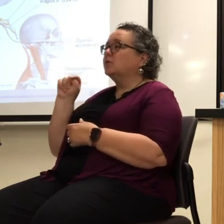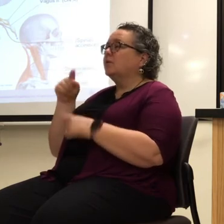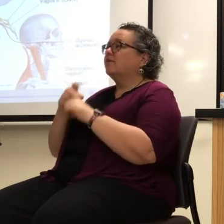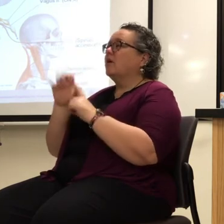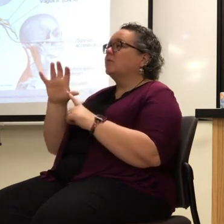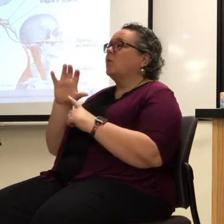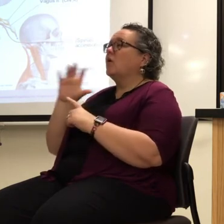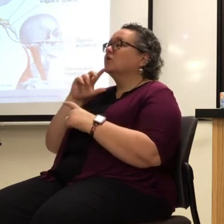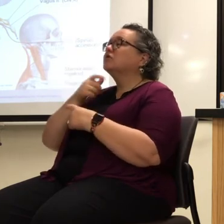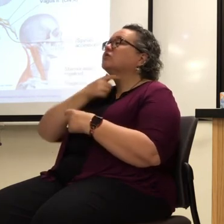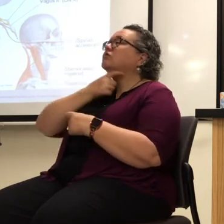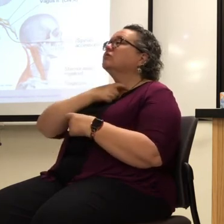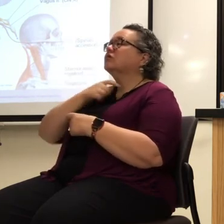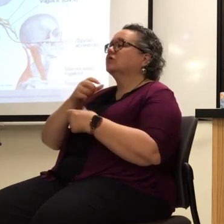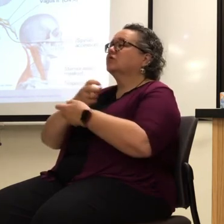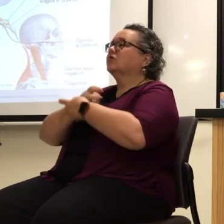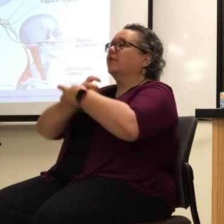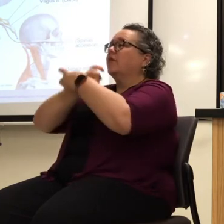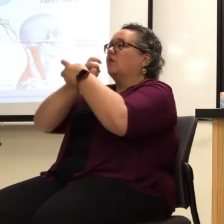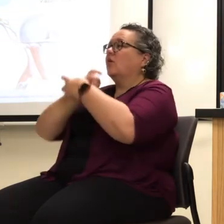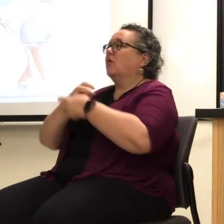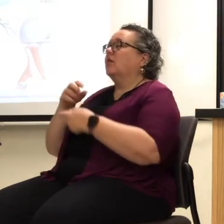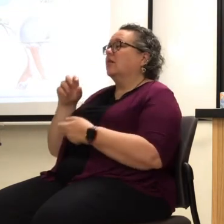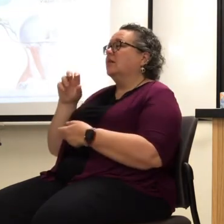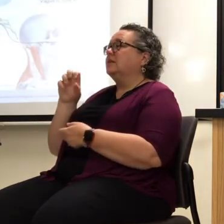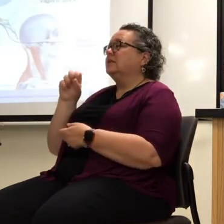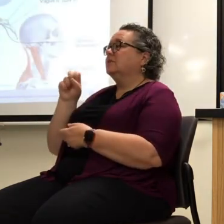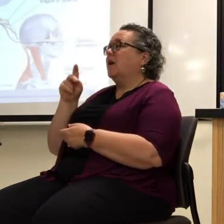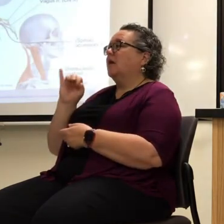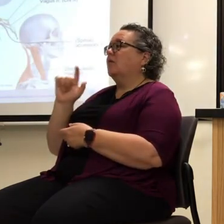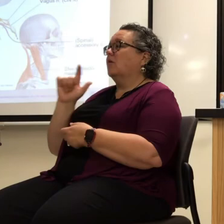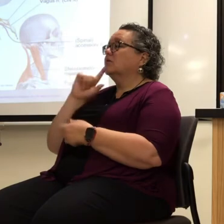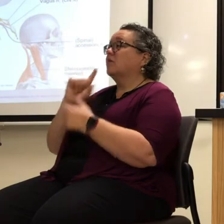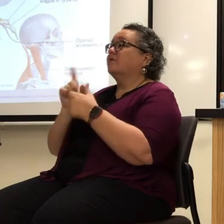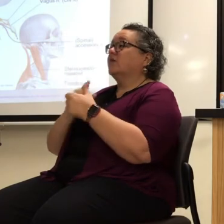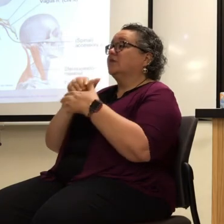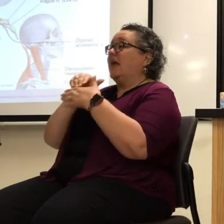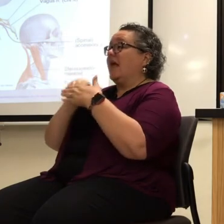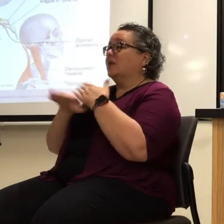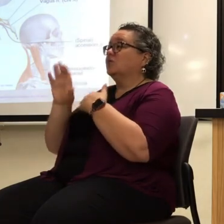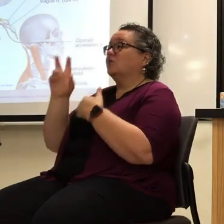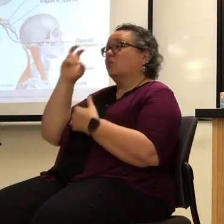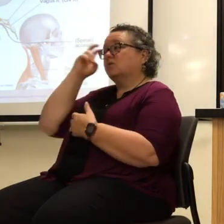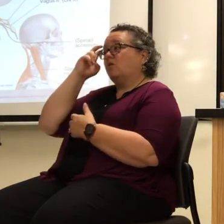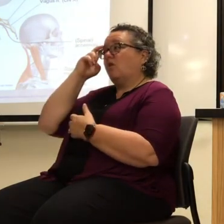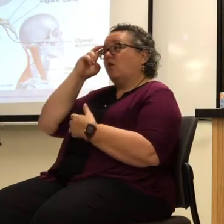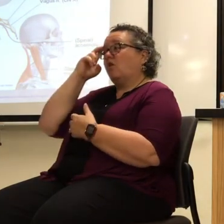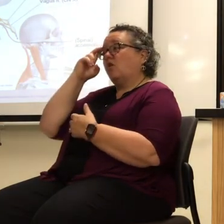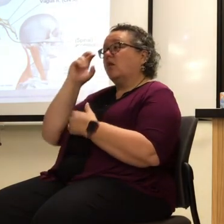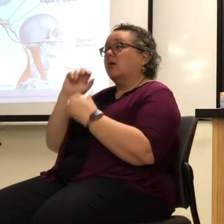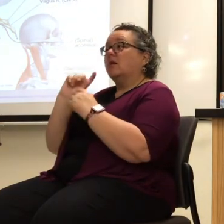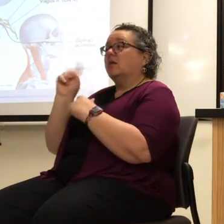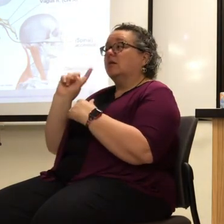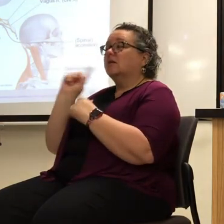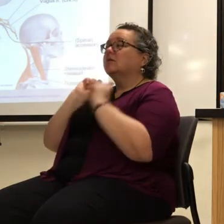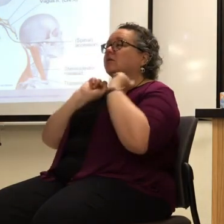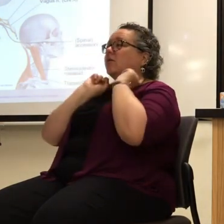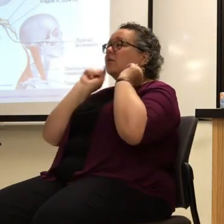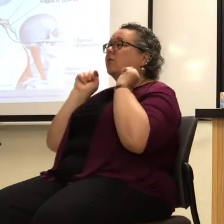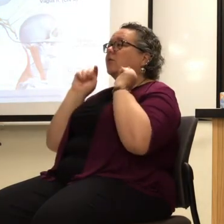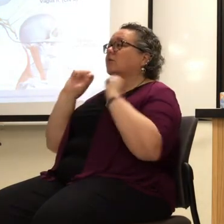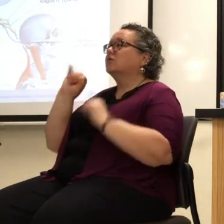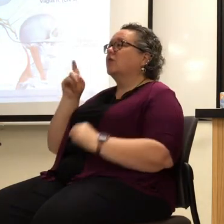nerves. It's gonna go up. So it's first gonna enter the skull through your jugular